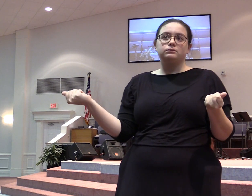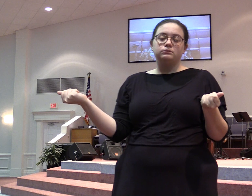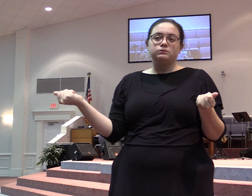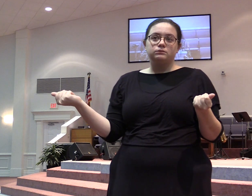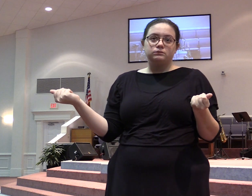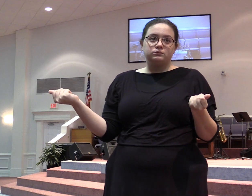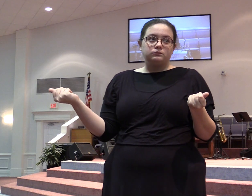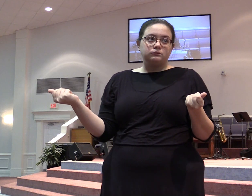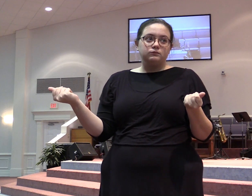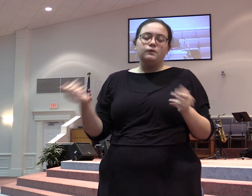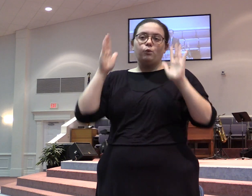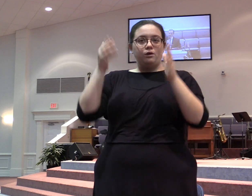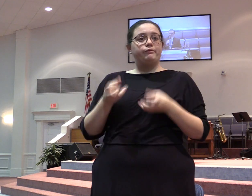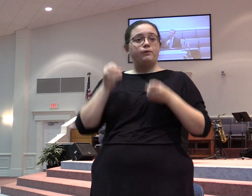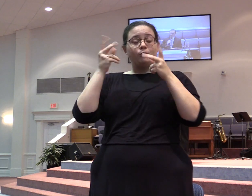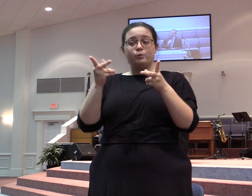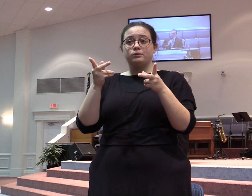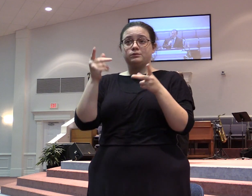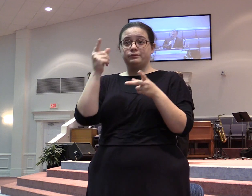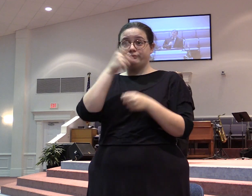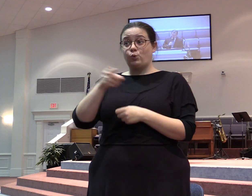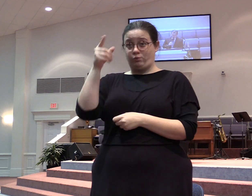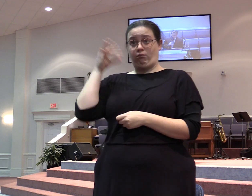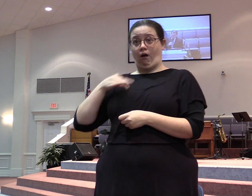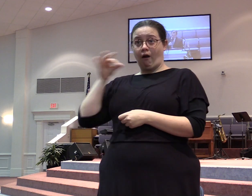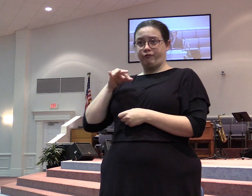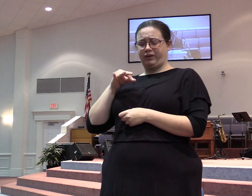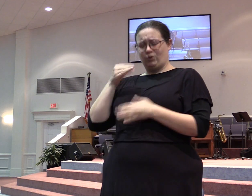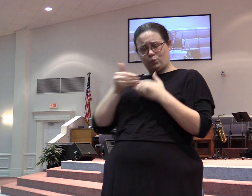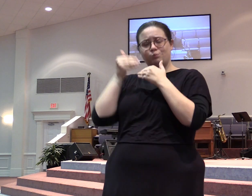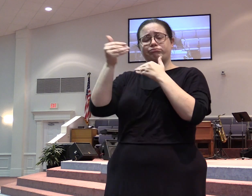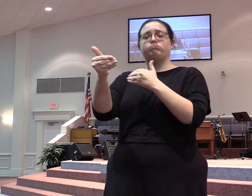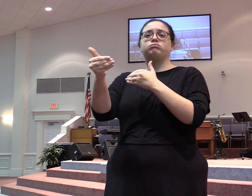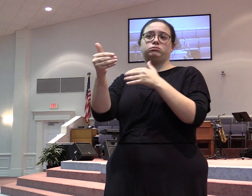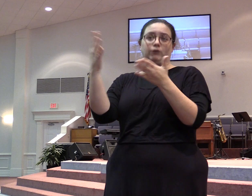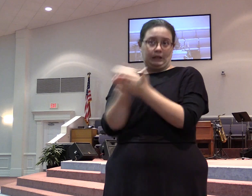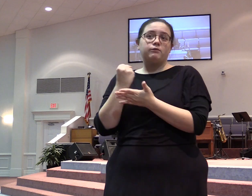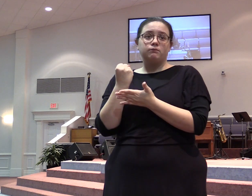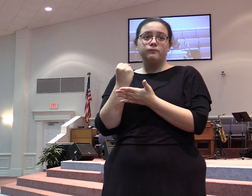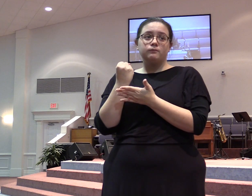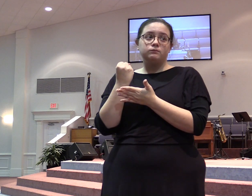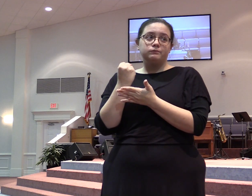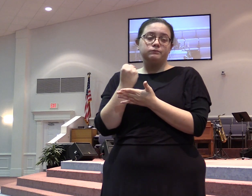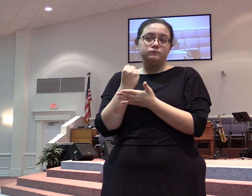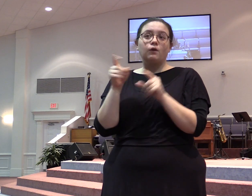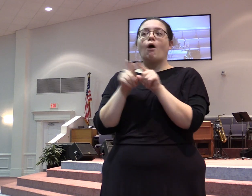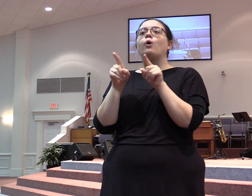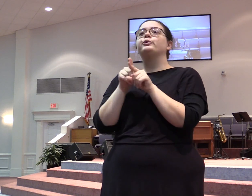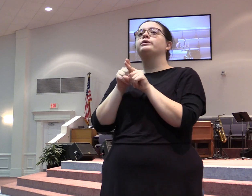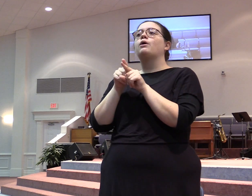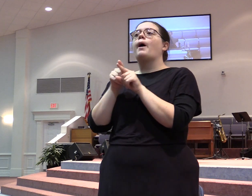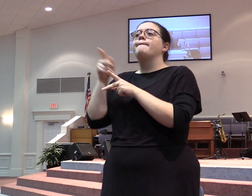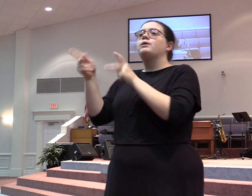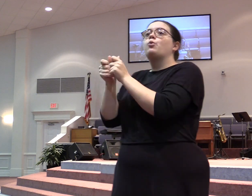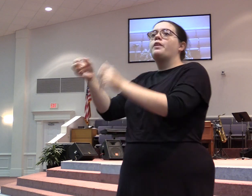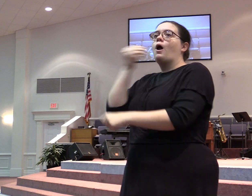are great opportunities that if you can benefit from that, do so. Also, our homeless community,